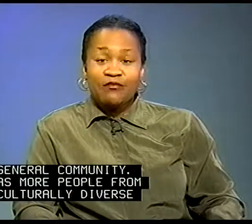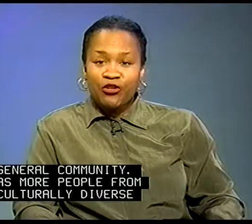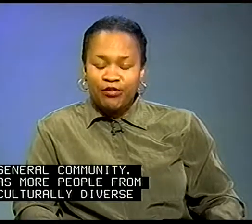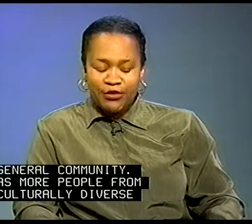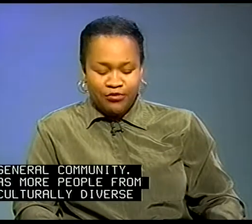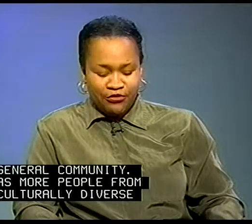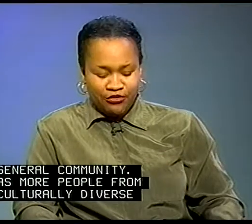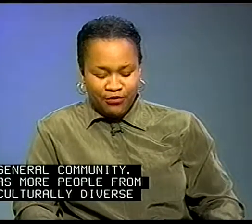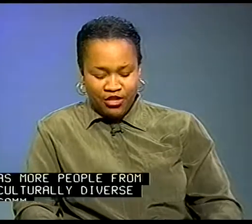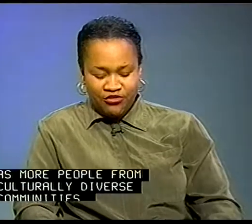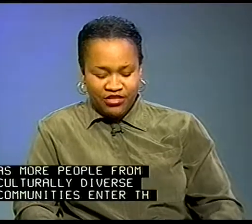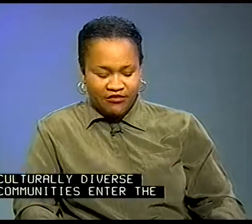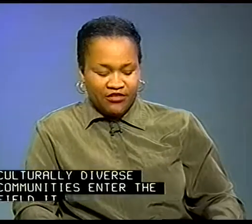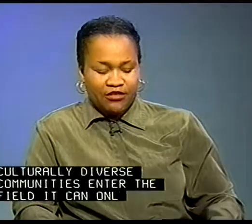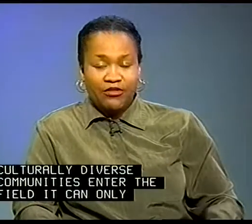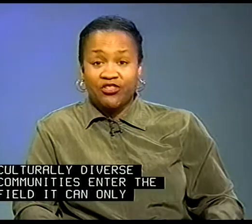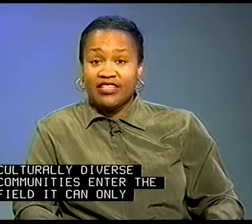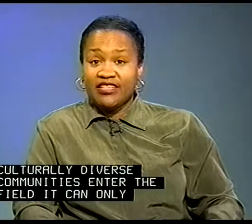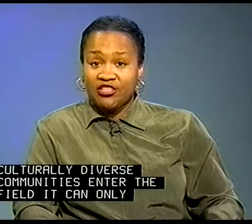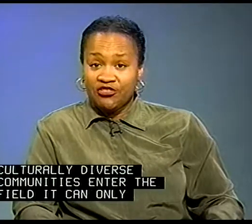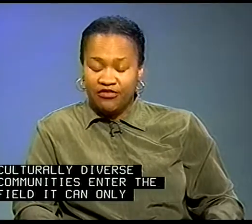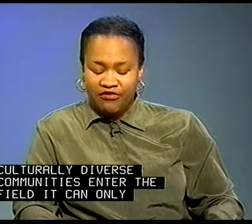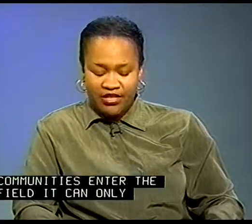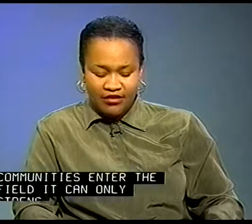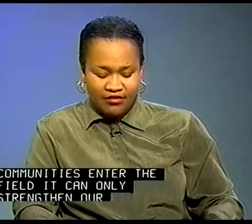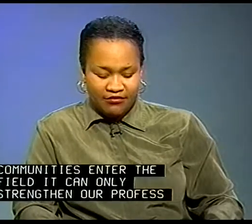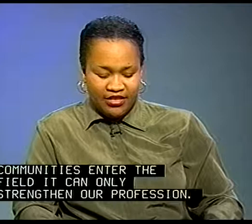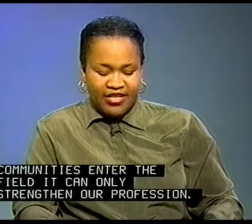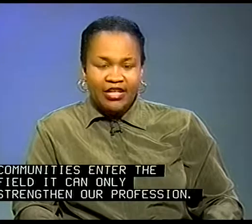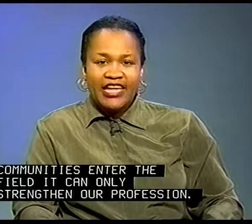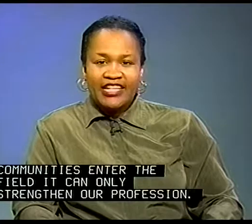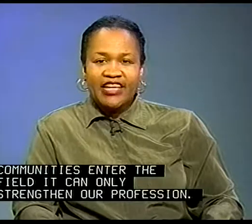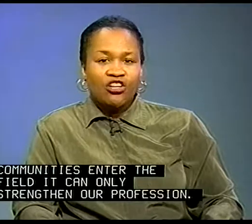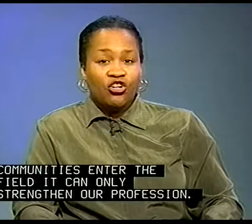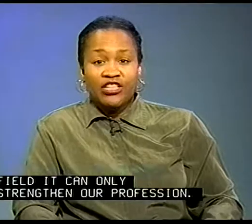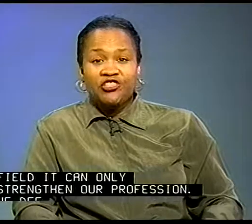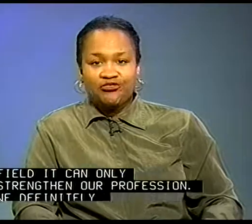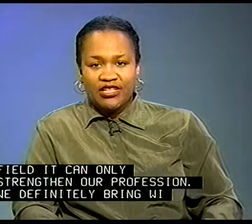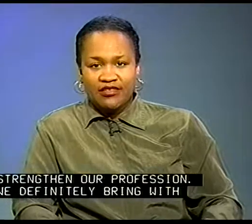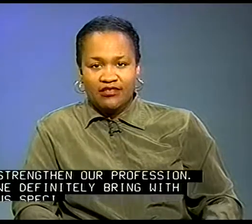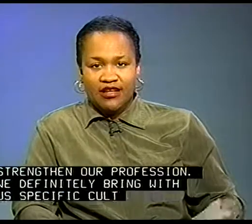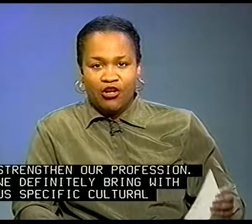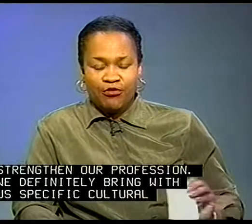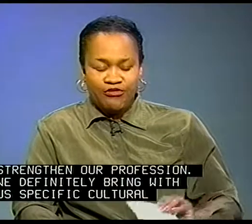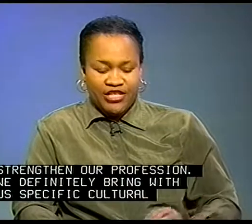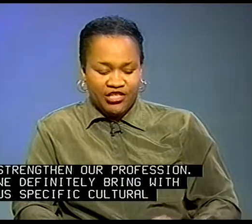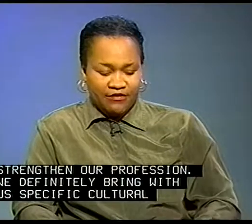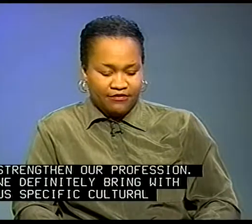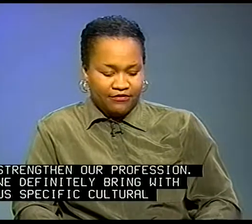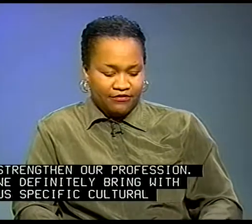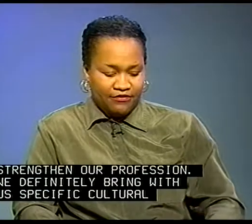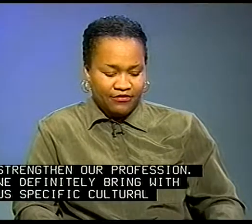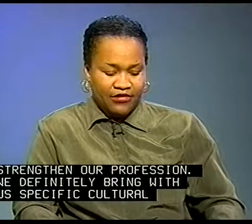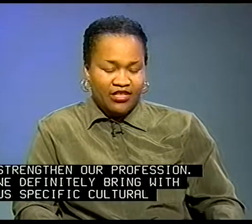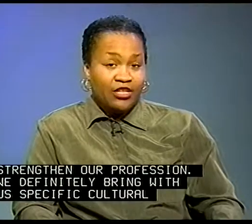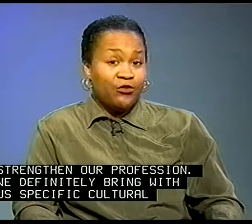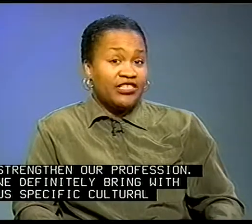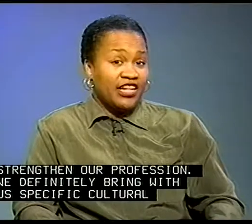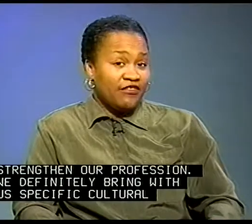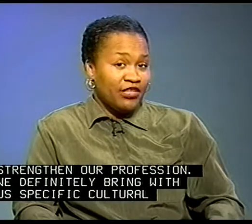more people from culturally diverse communities enter the field, it can only strengthen our profession. We definitely